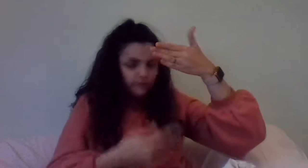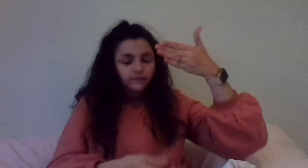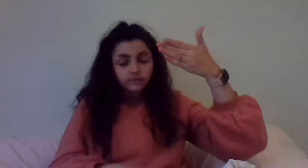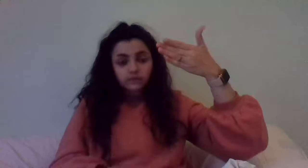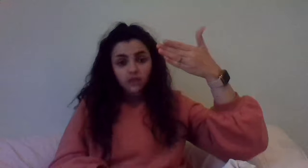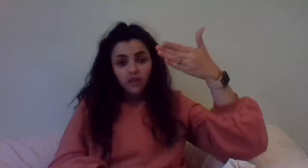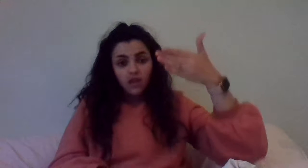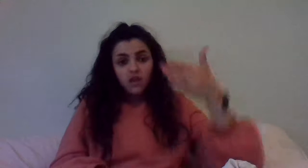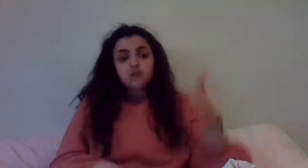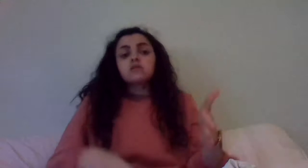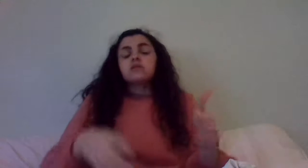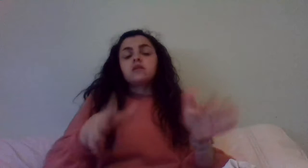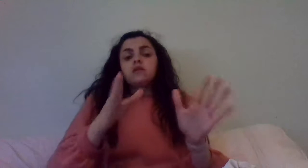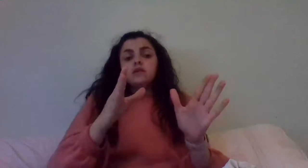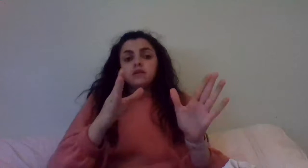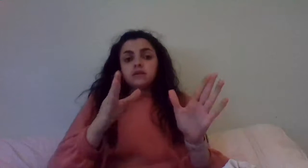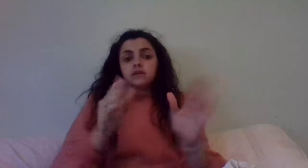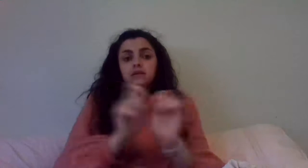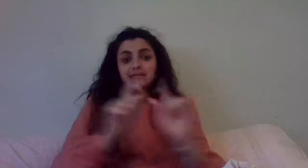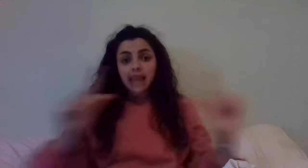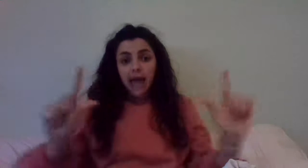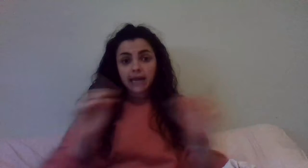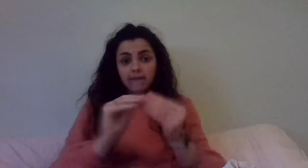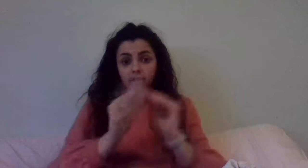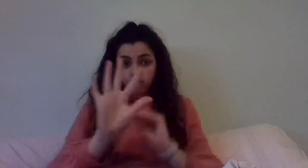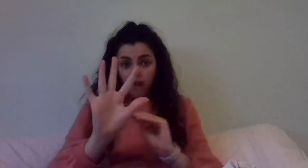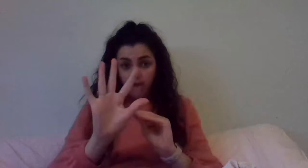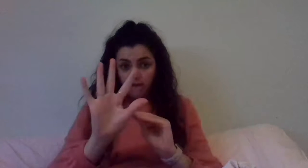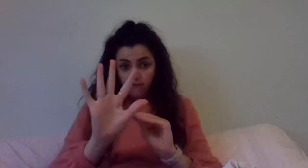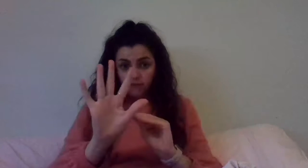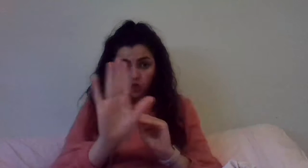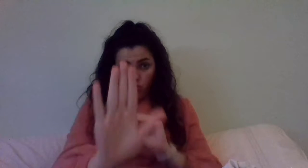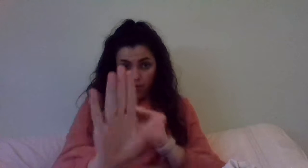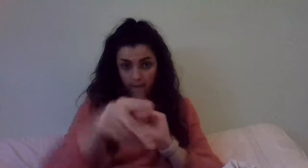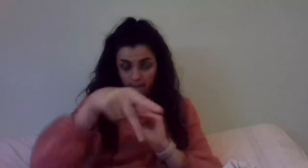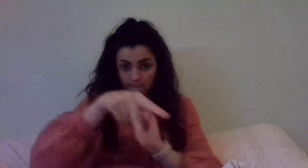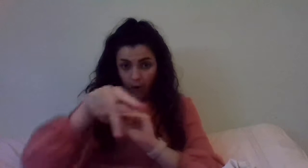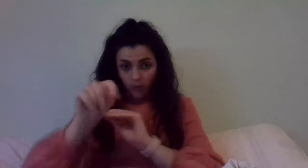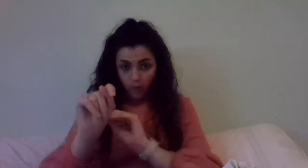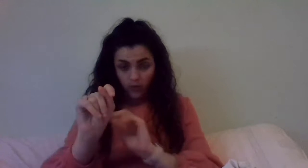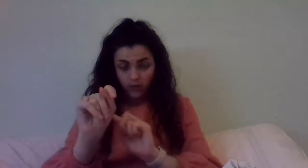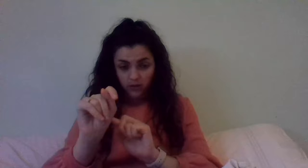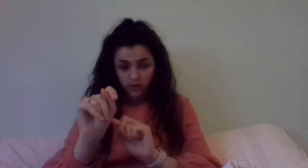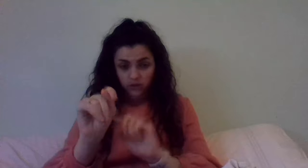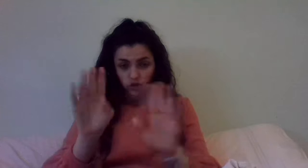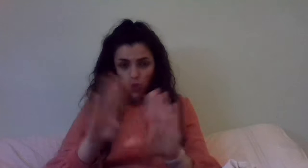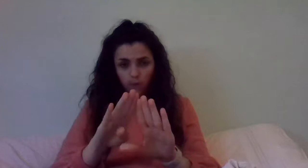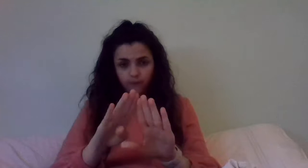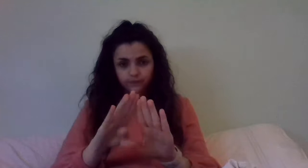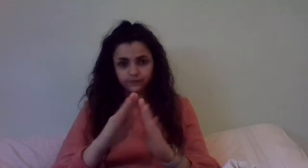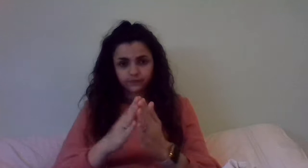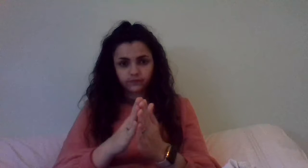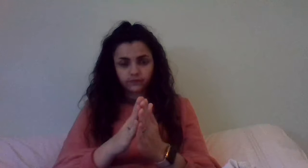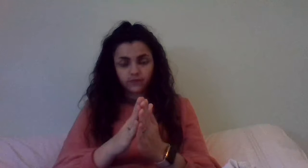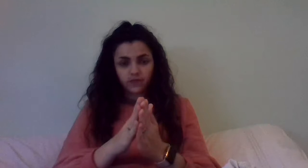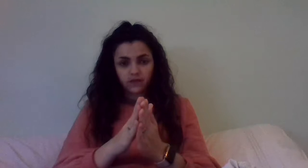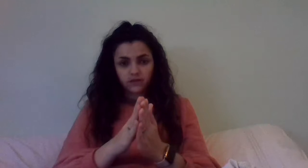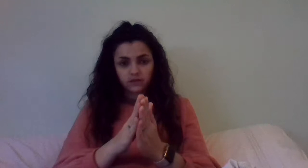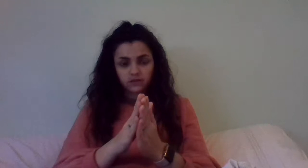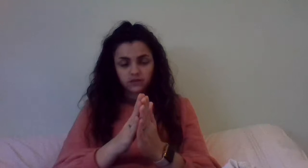number 5, this is the open book, the open cover of the book, dust jacket